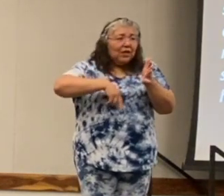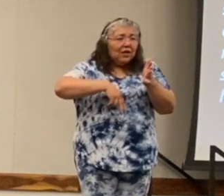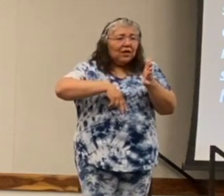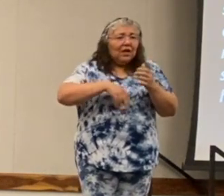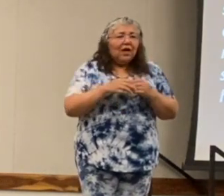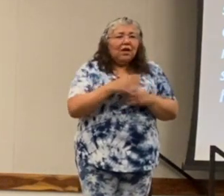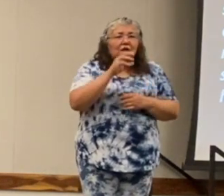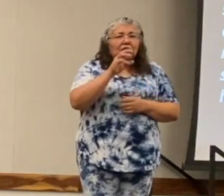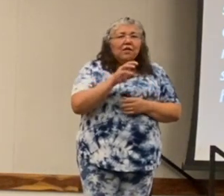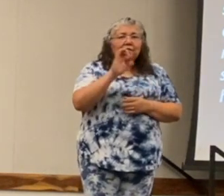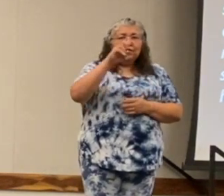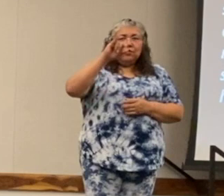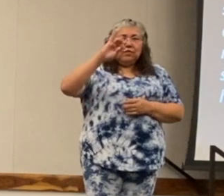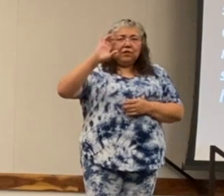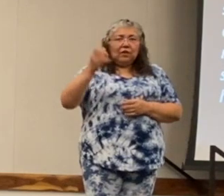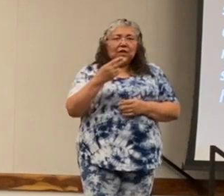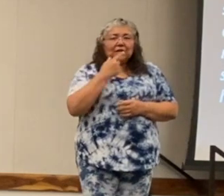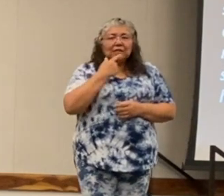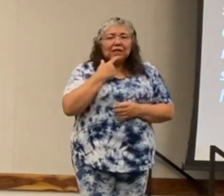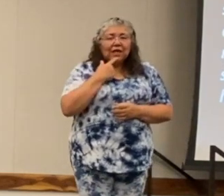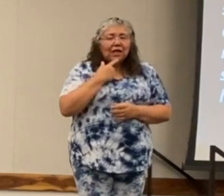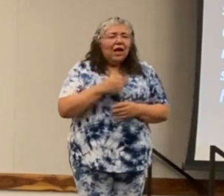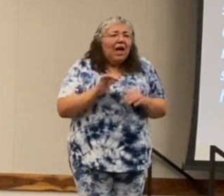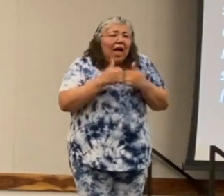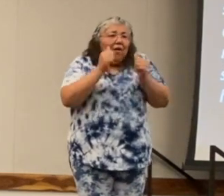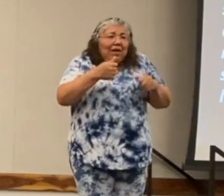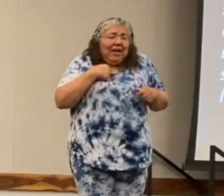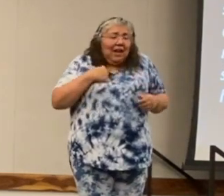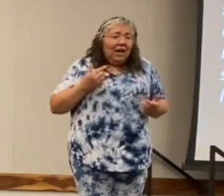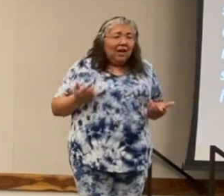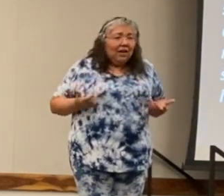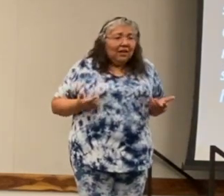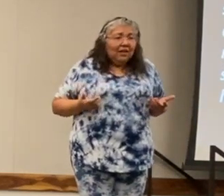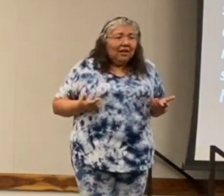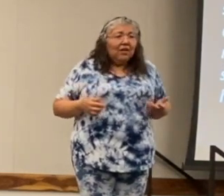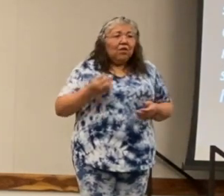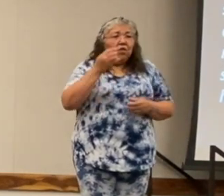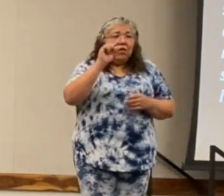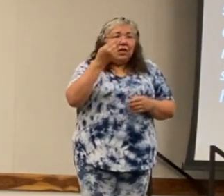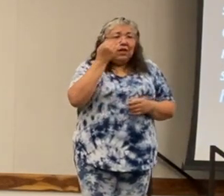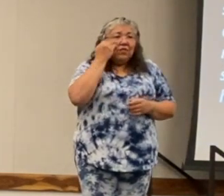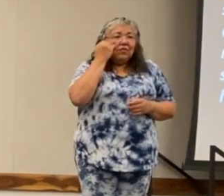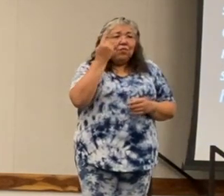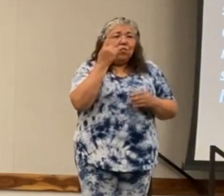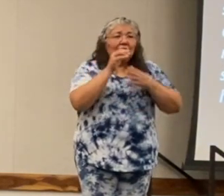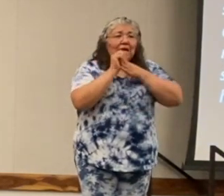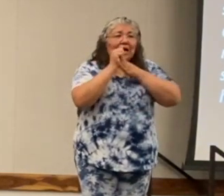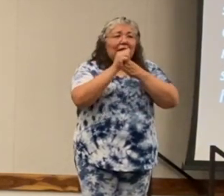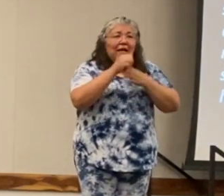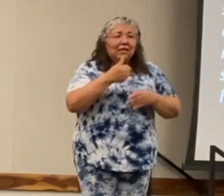And the eunuch said, the Ethiopian says, how can I unless someone guides me?